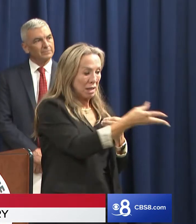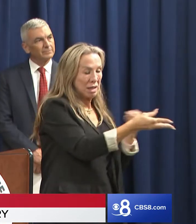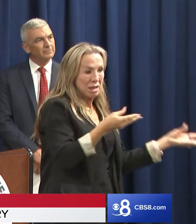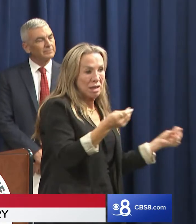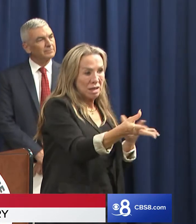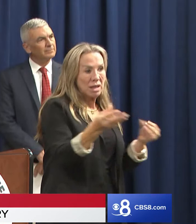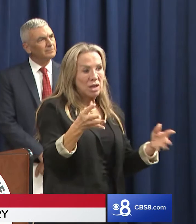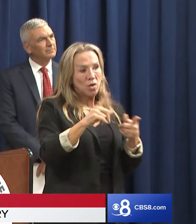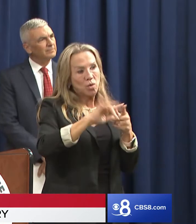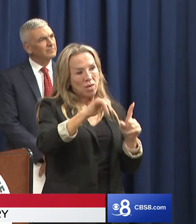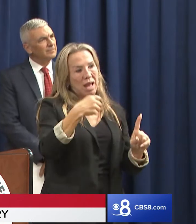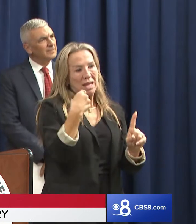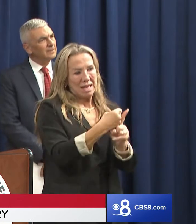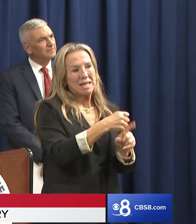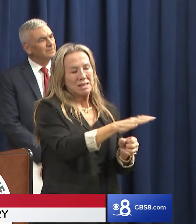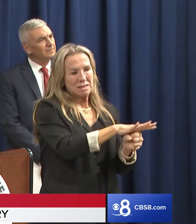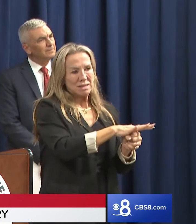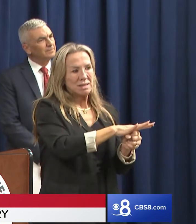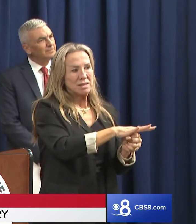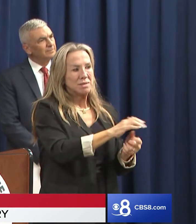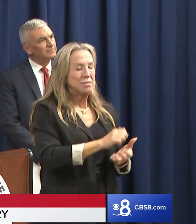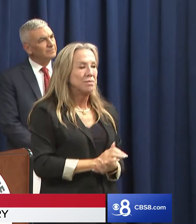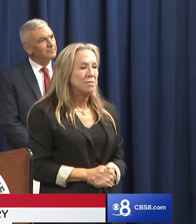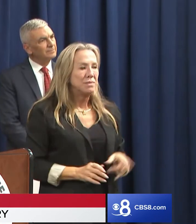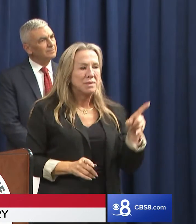we can. So thank you for that question.